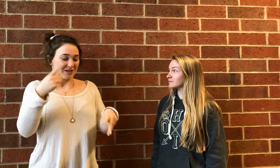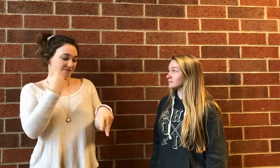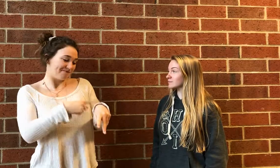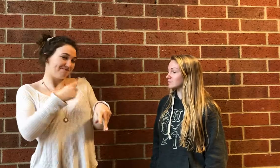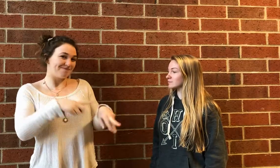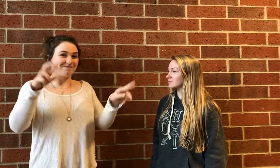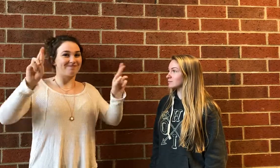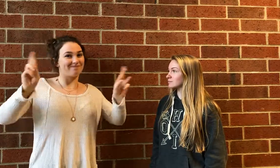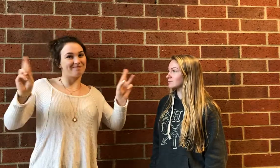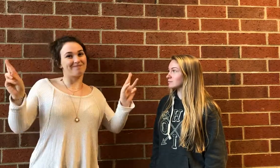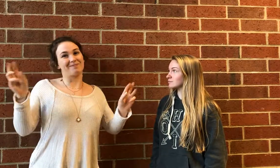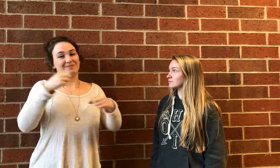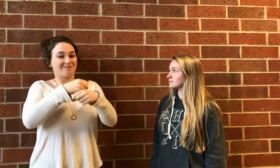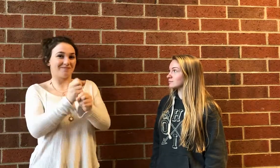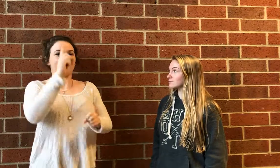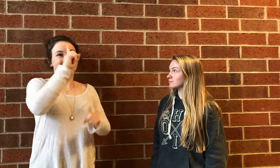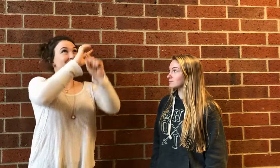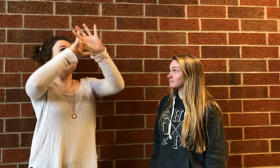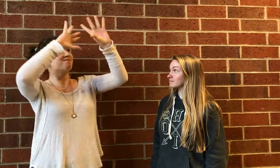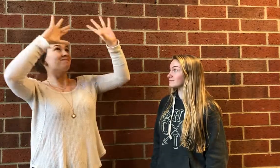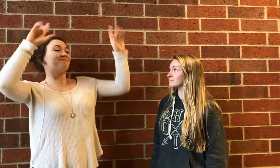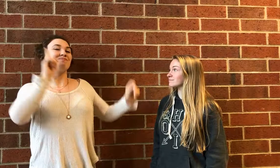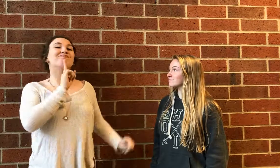time and ready to succeed to make all their dreams come true.